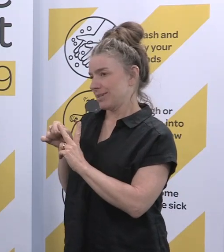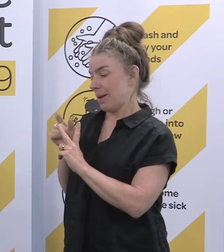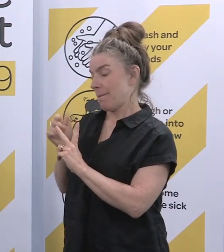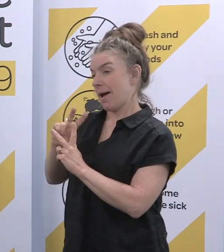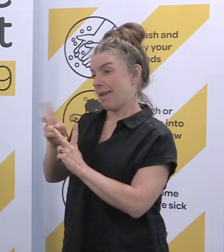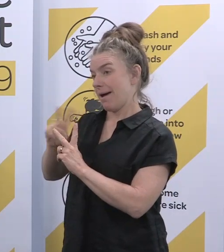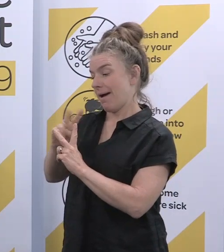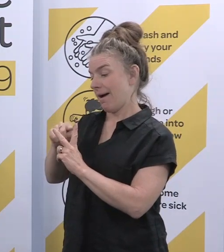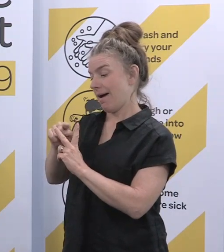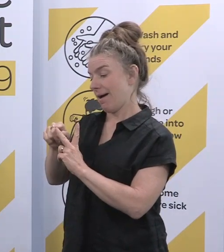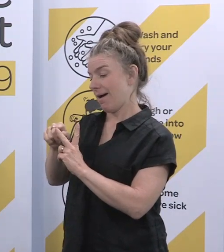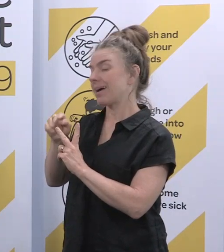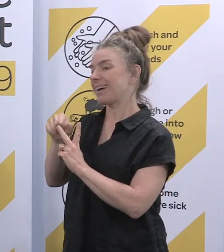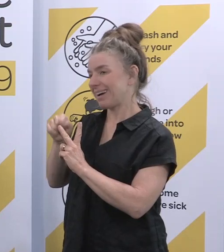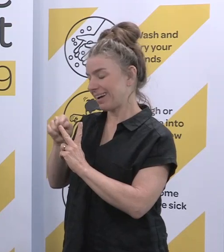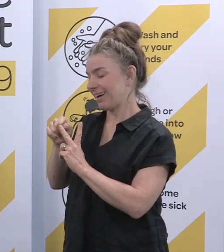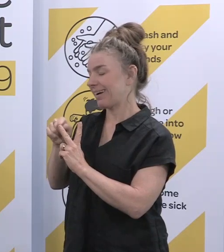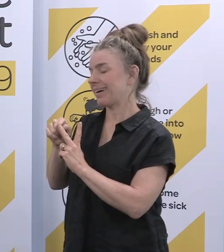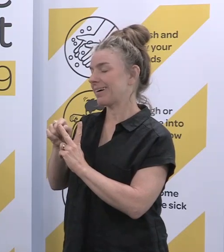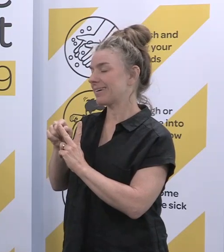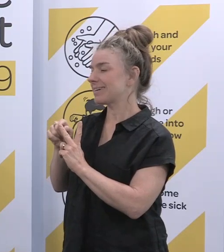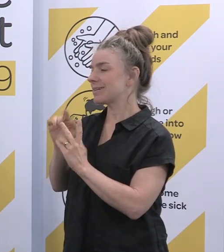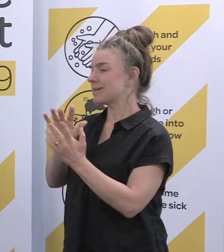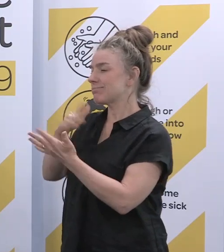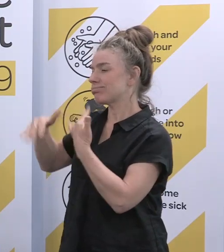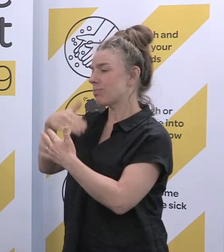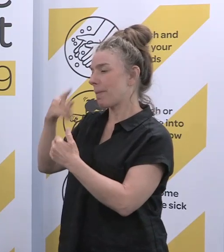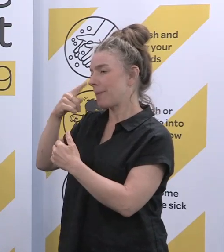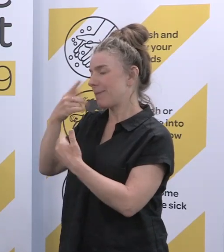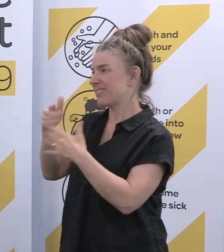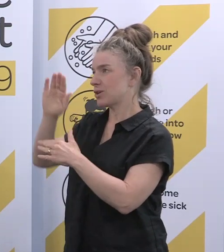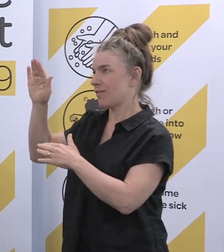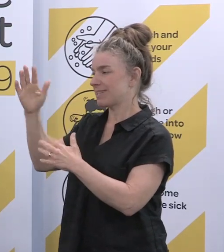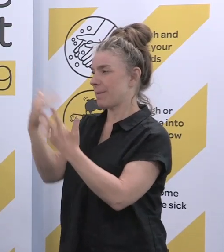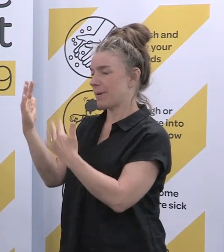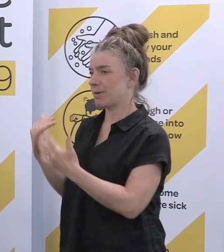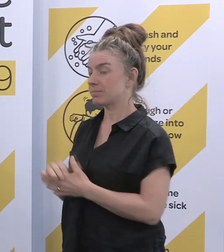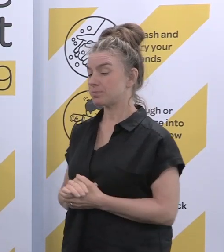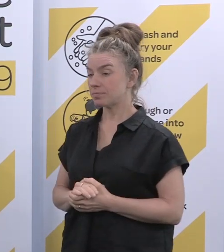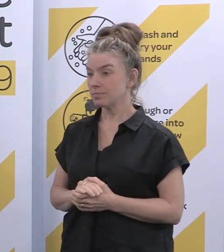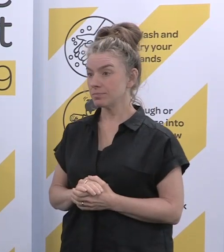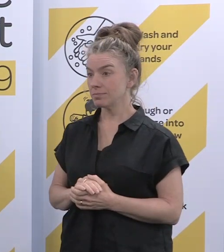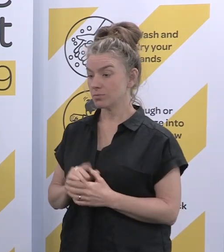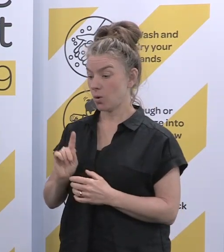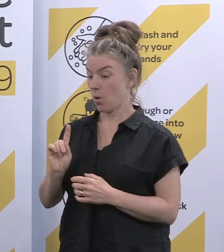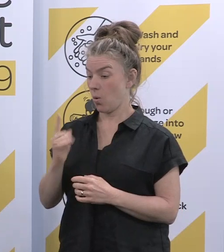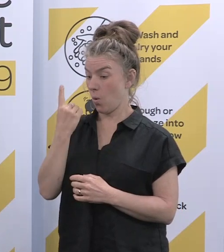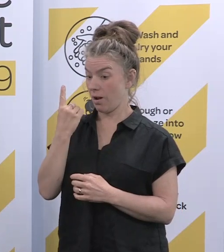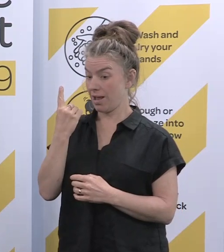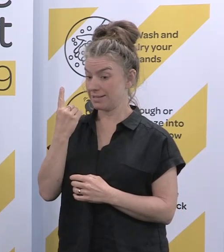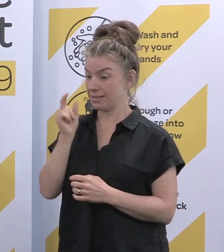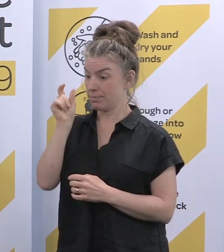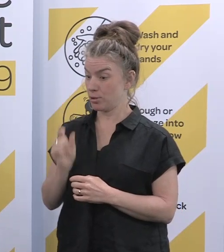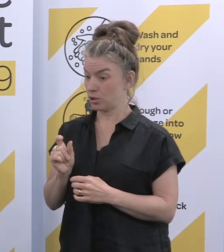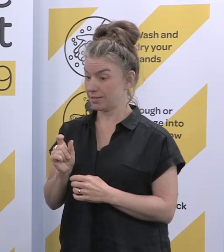overseas visitors and who was symptomatic before the case who we have confirmed. So that Auckland case is a today case of